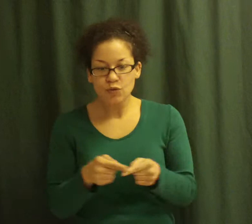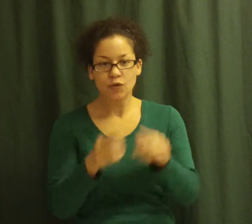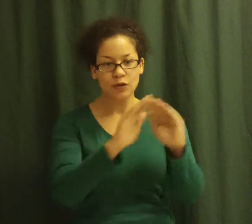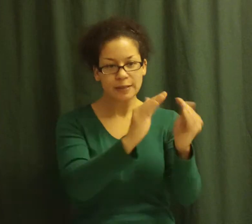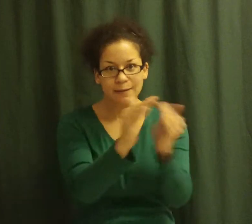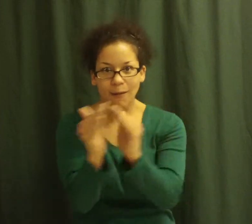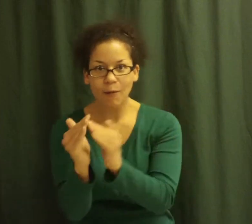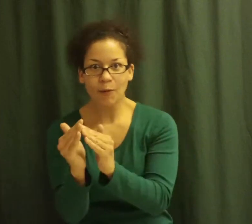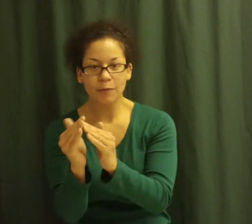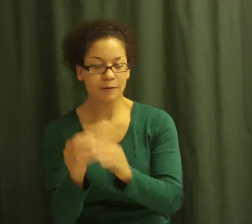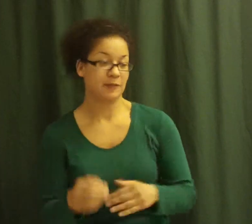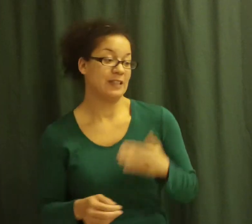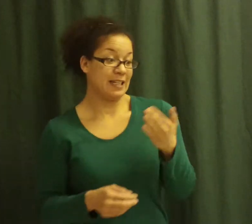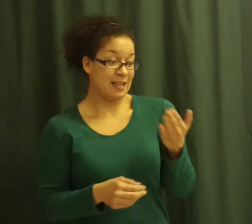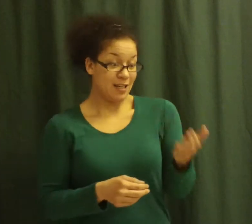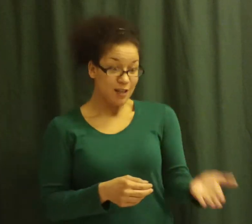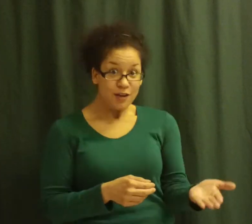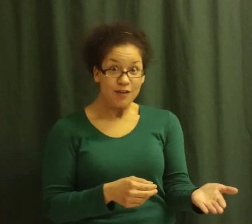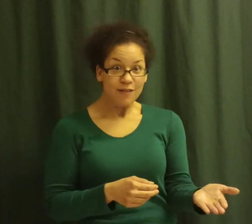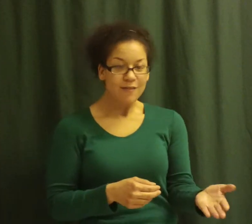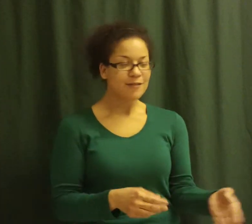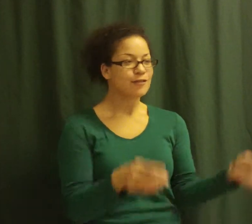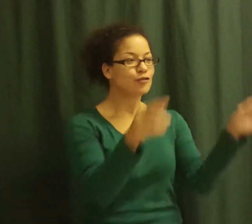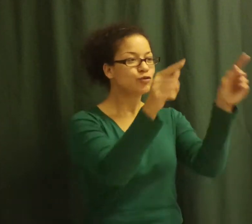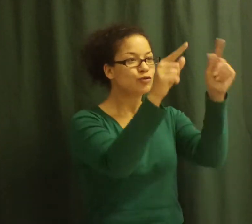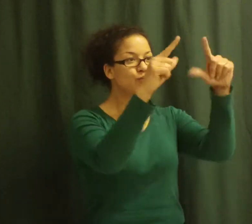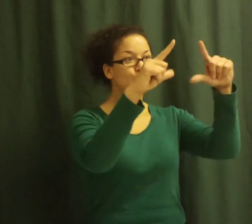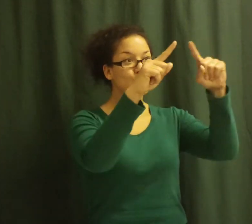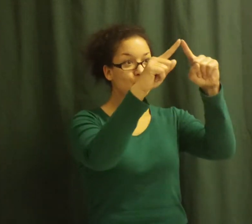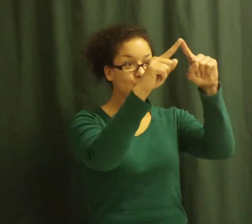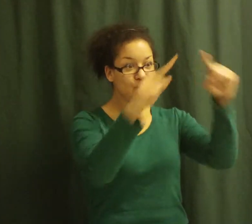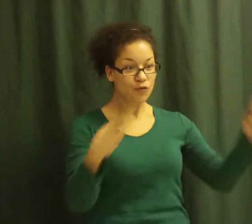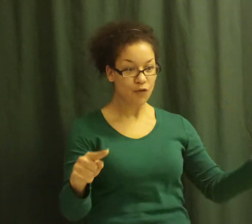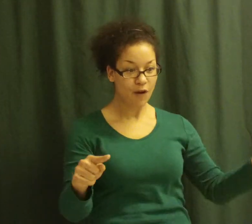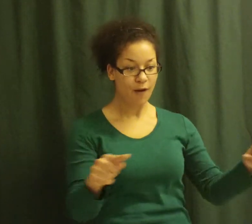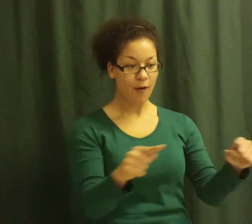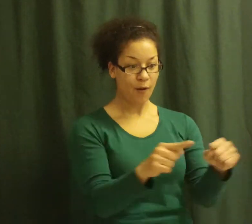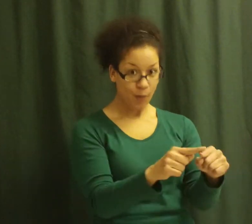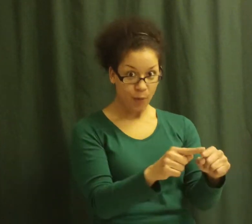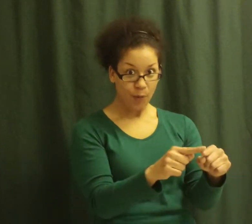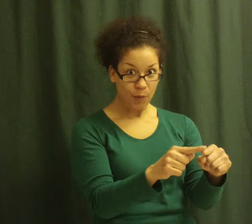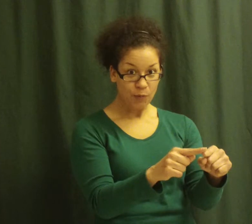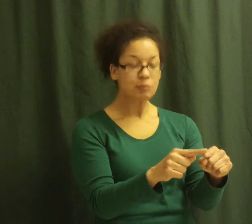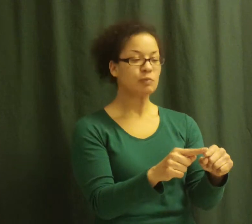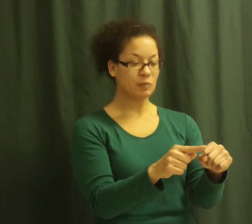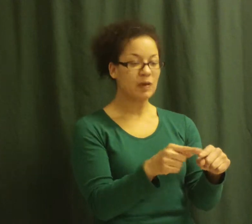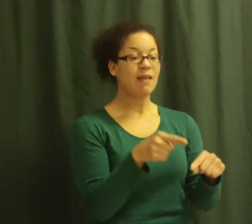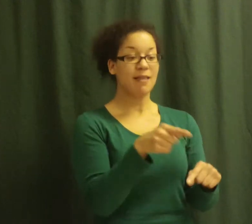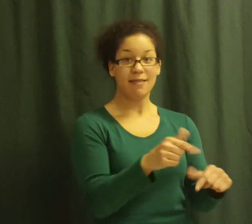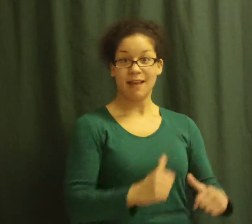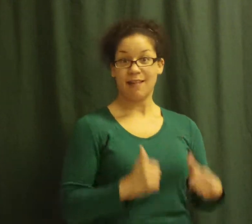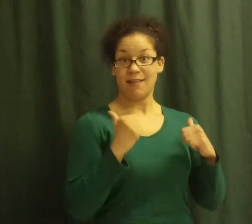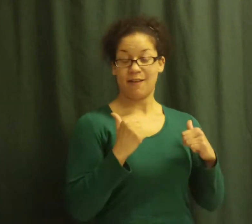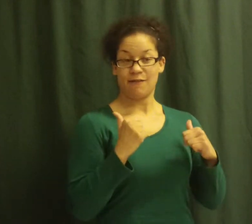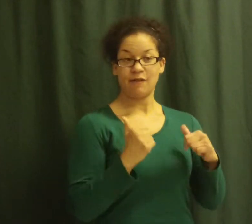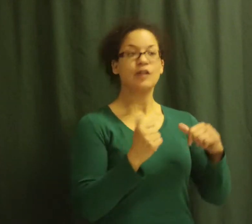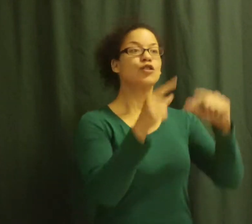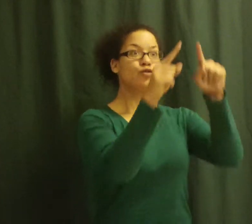Here are the triangles. They live all by themselves in Triangle Town.